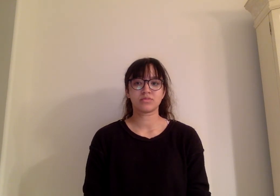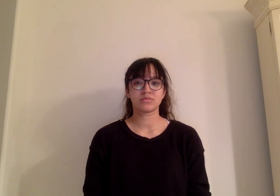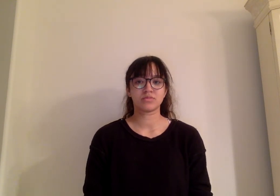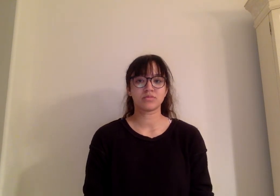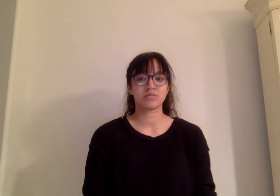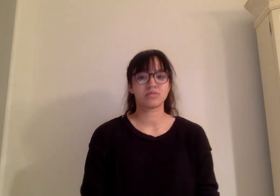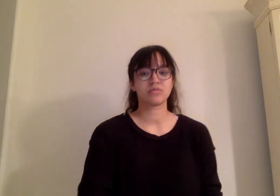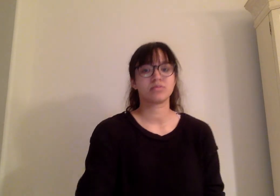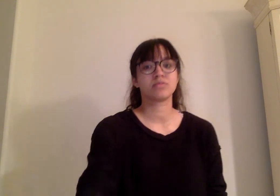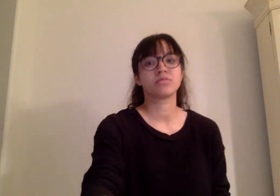Francisco.